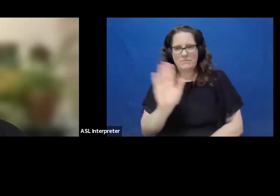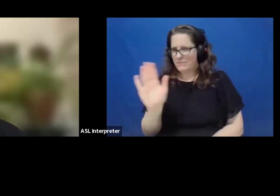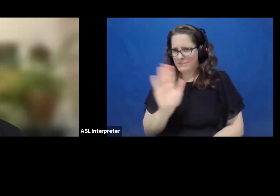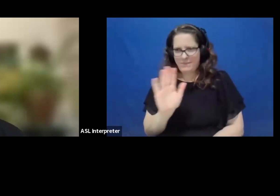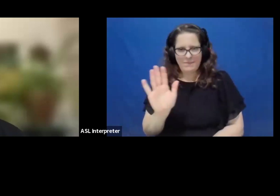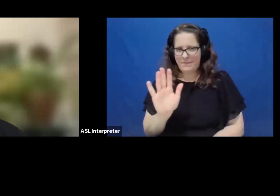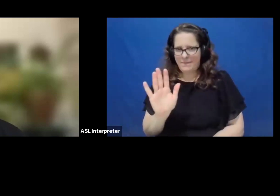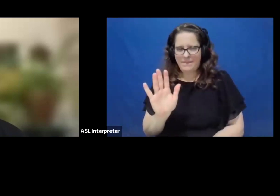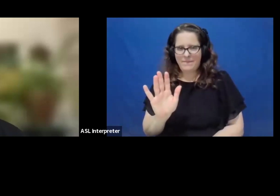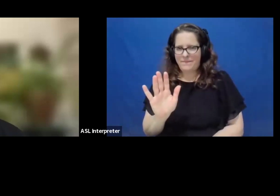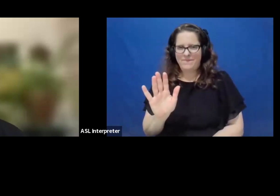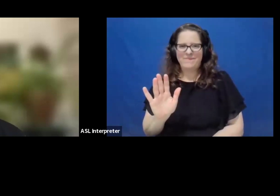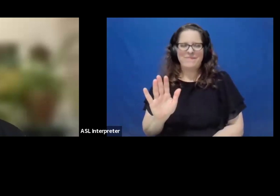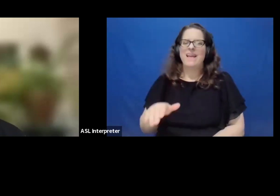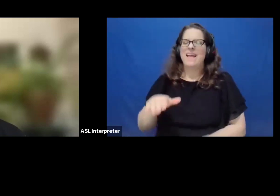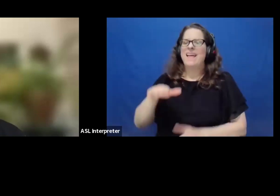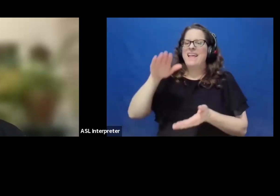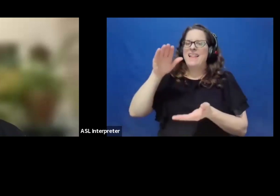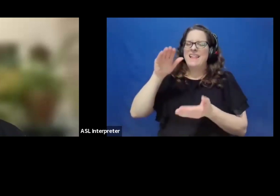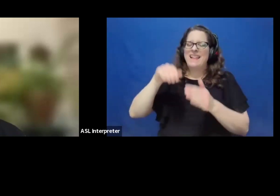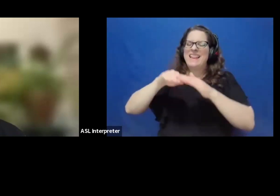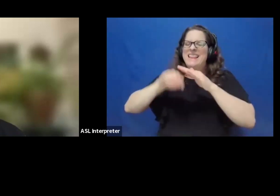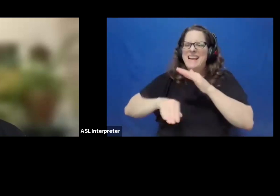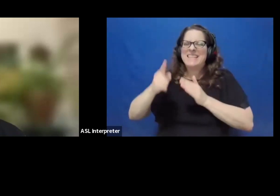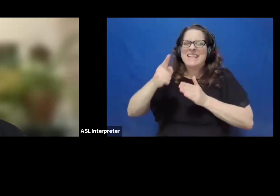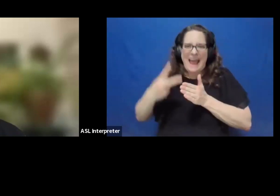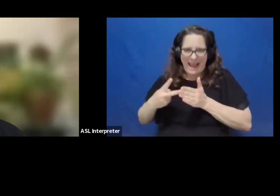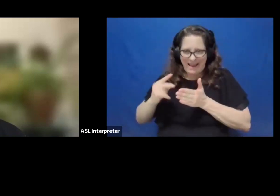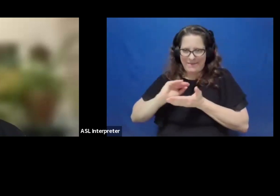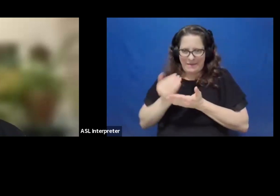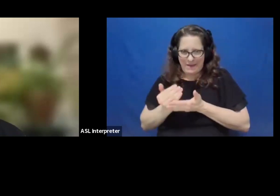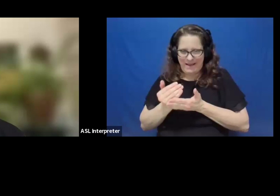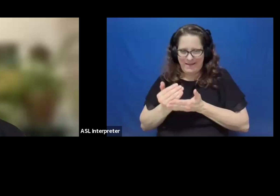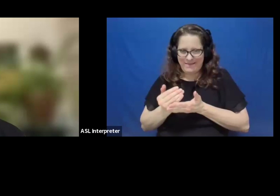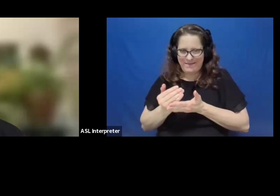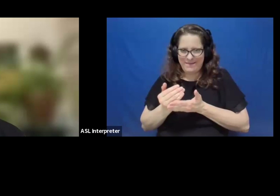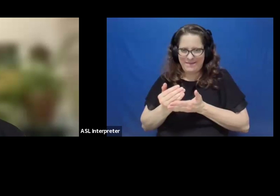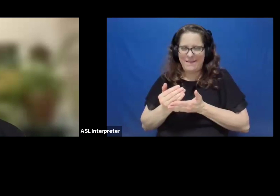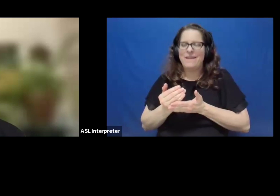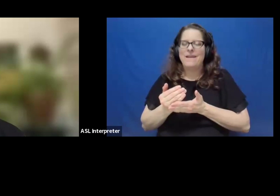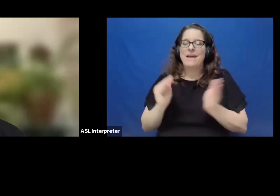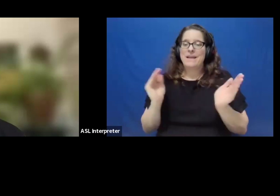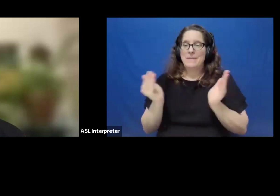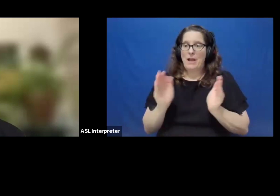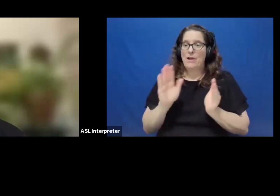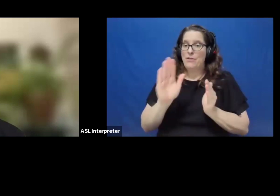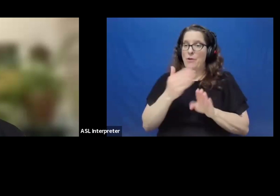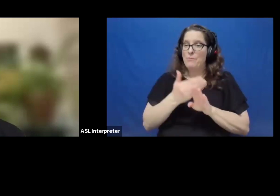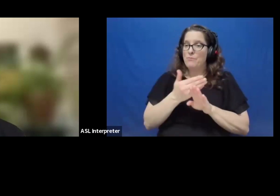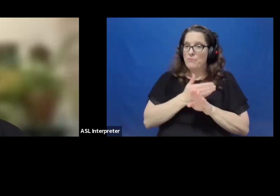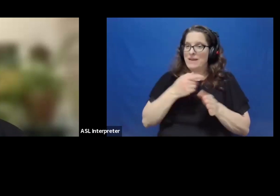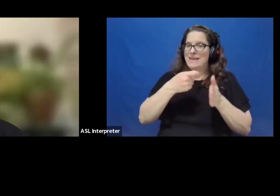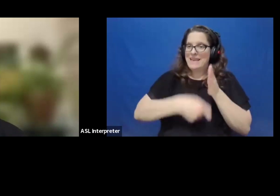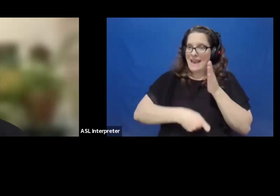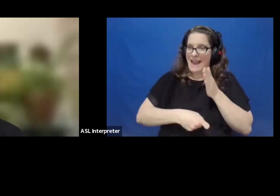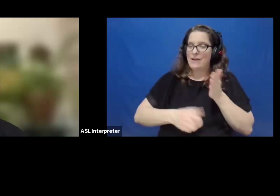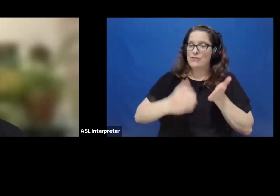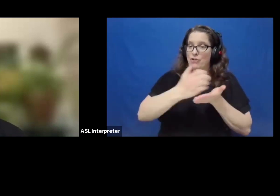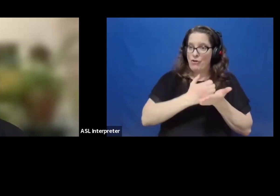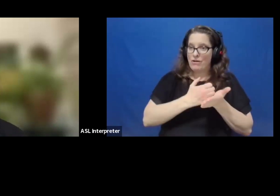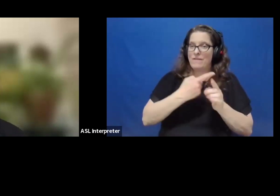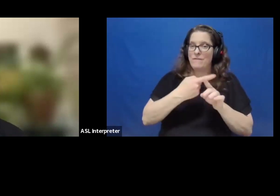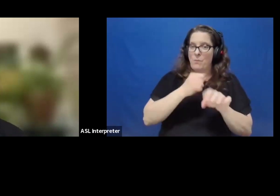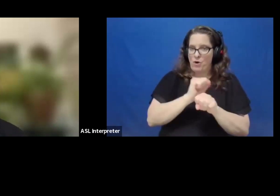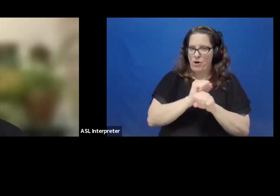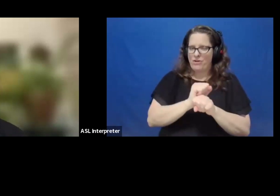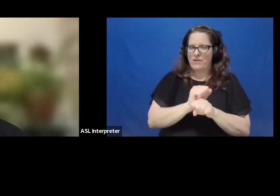SSI by less than half the amount of their pre-tax earnings from work. And an example shows